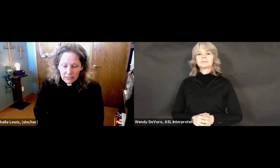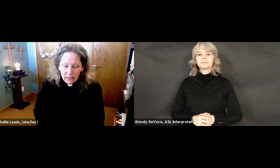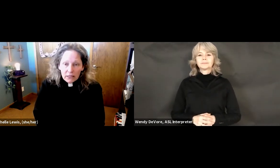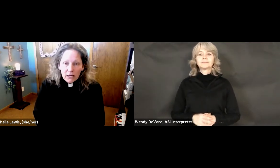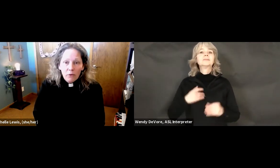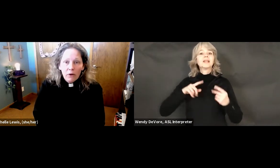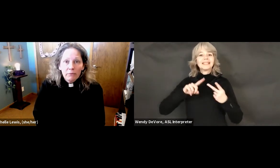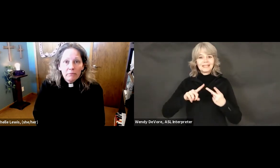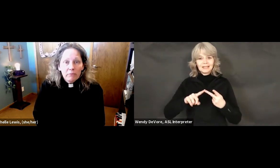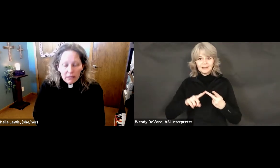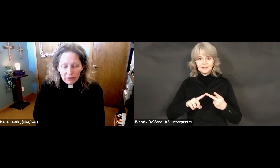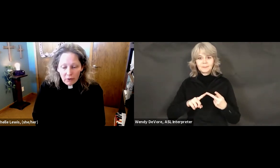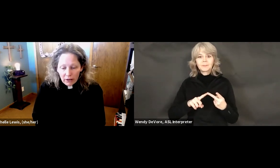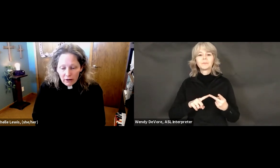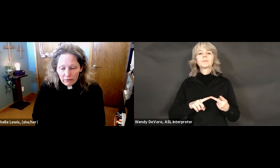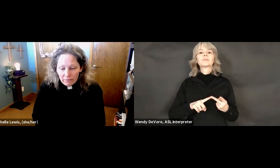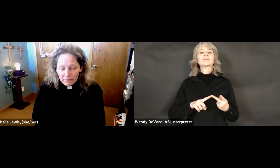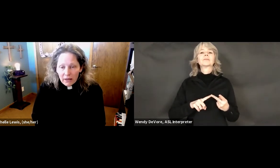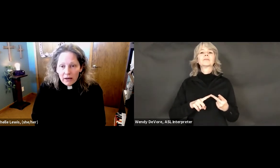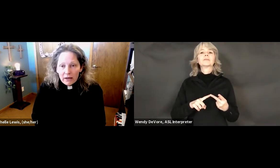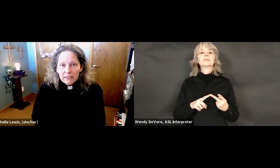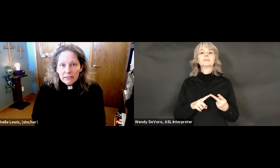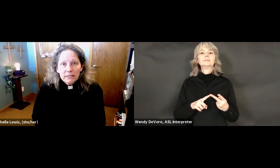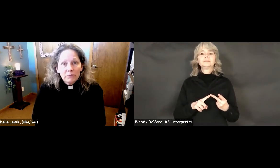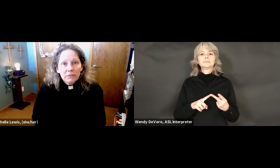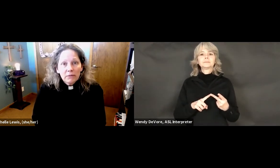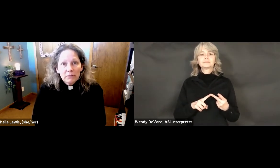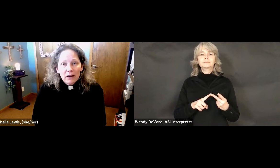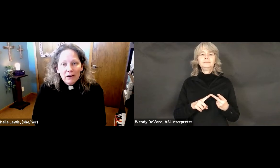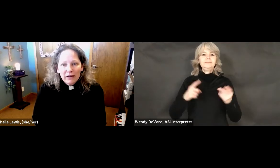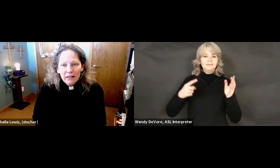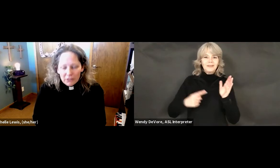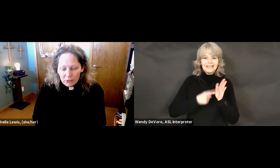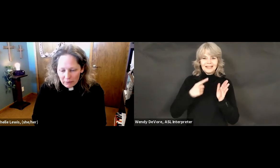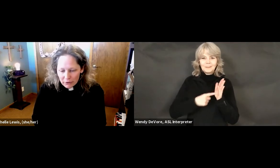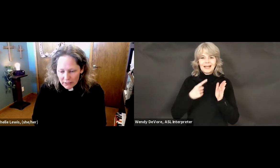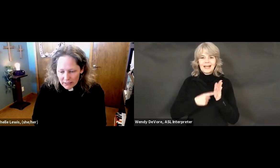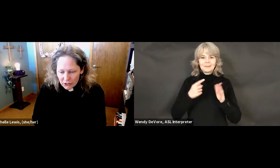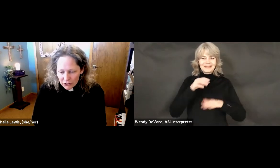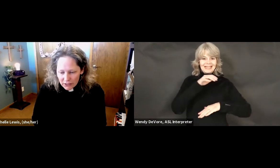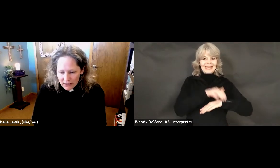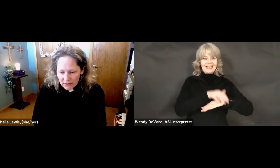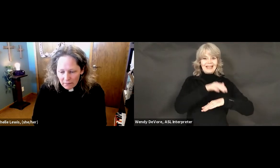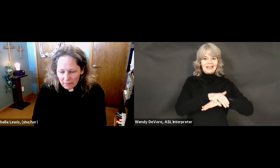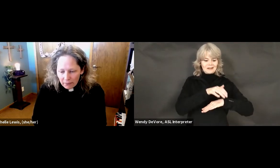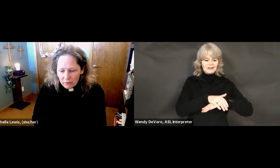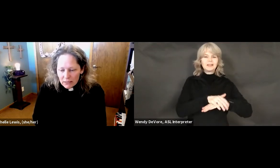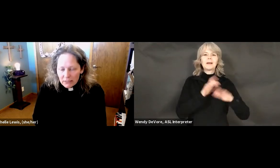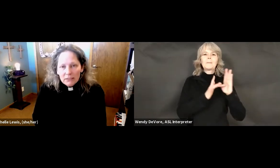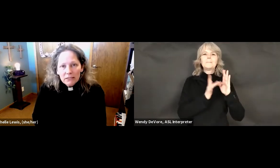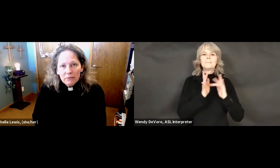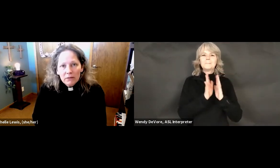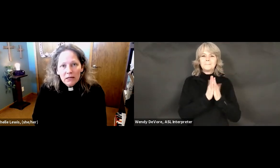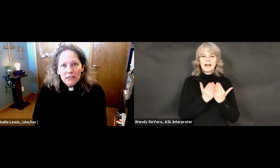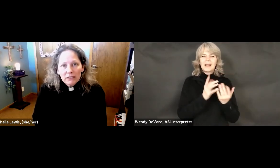The second thing I want to make a note of is that sometimes our English Bible translations